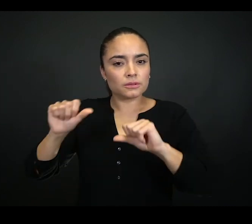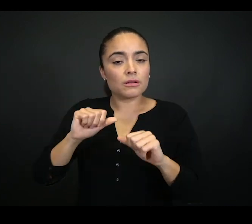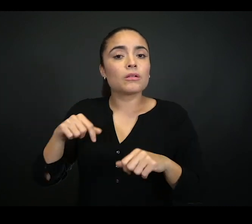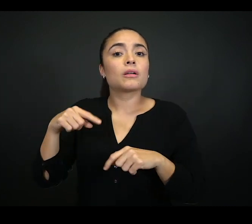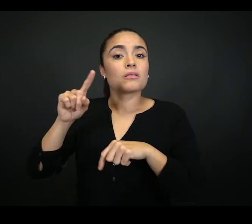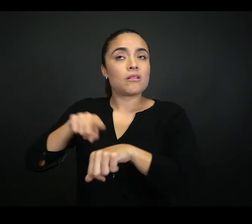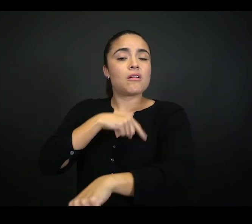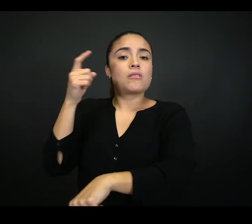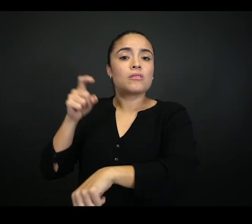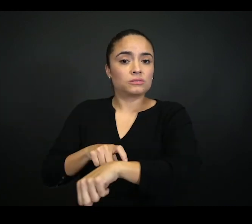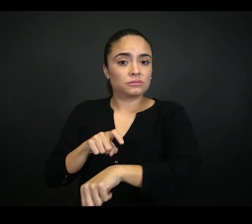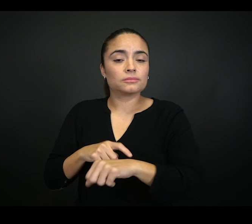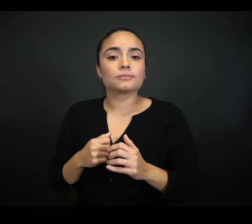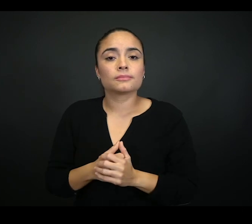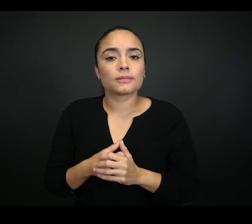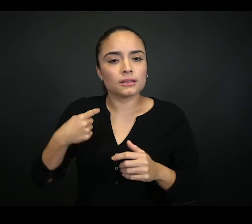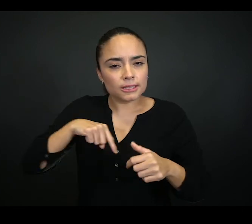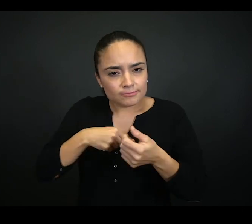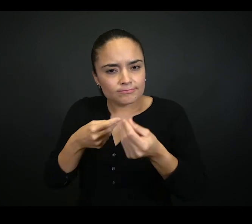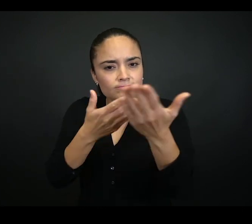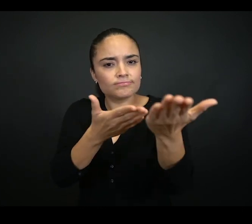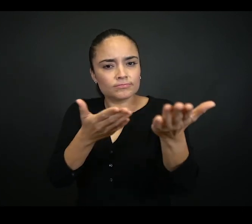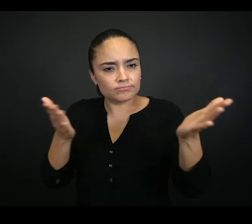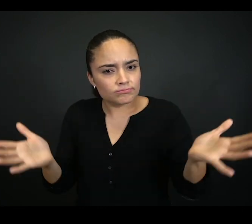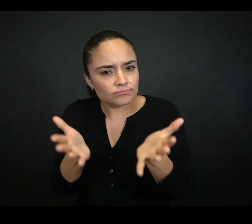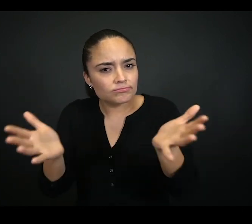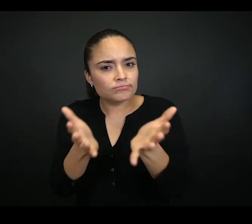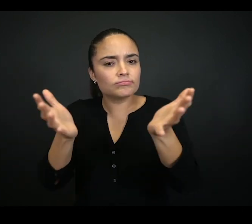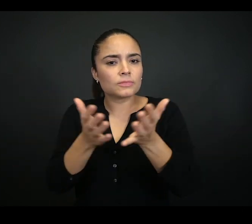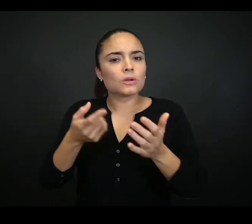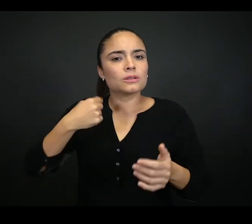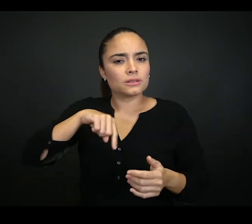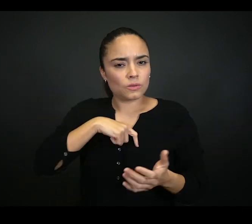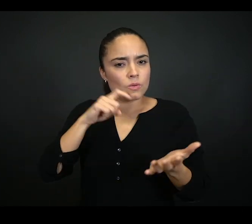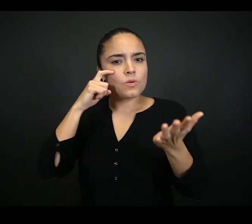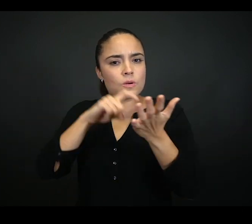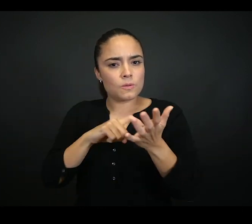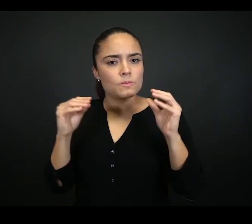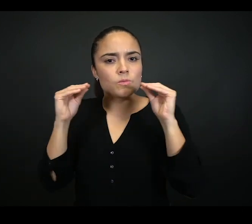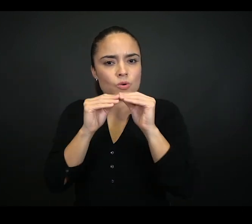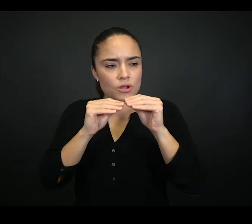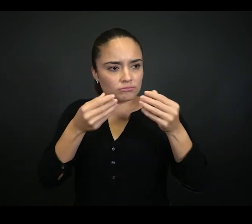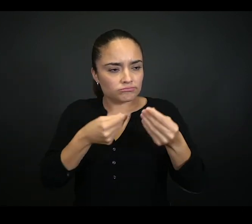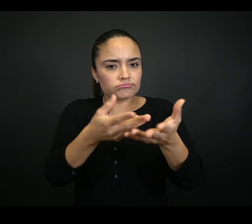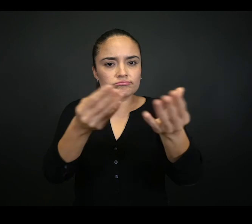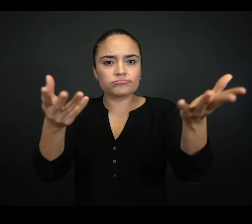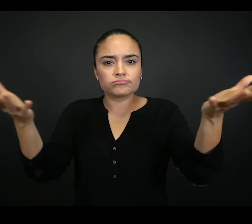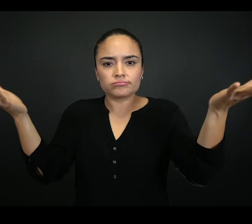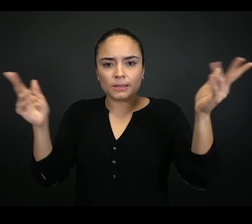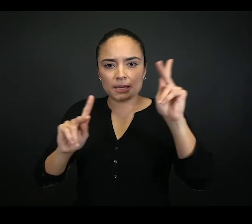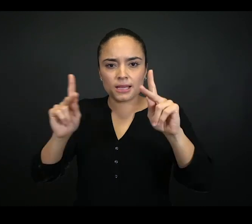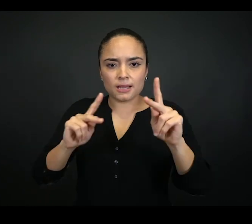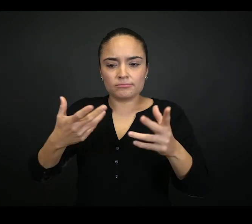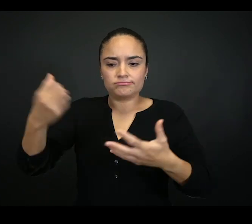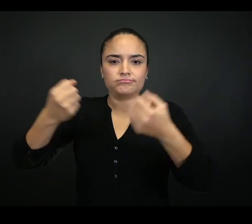concrete for people to take home, and the uptake on these kits has been phenomenal. I think this